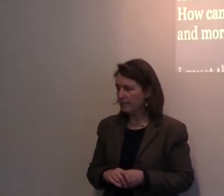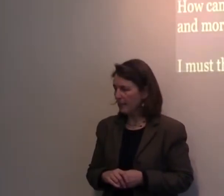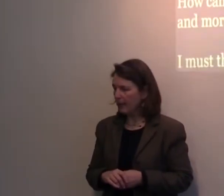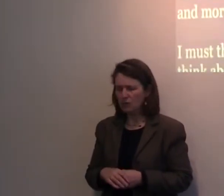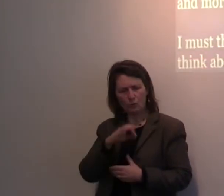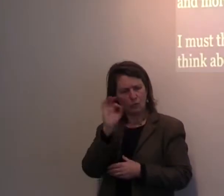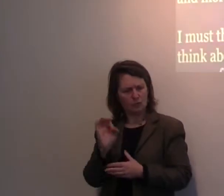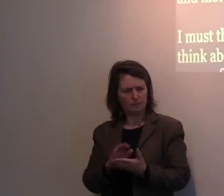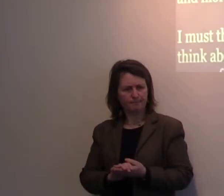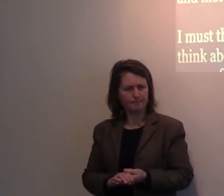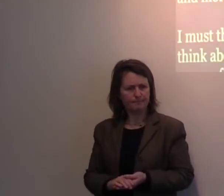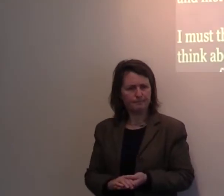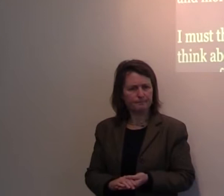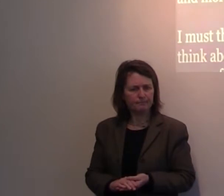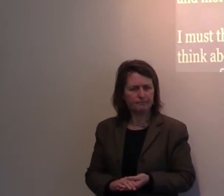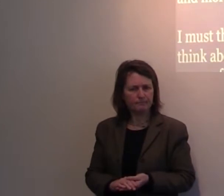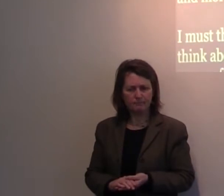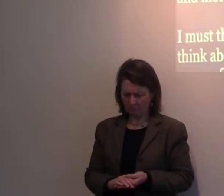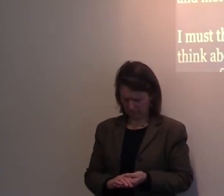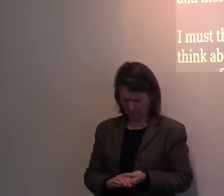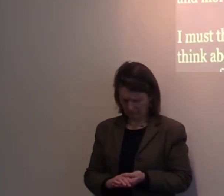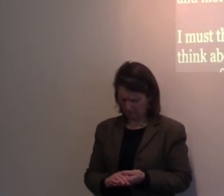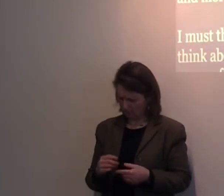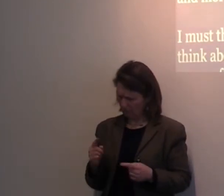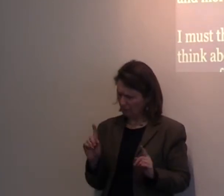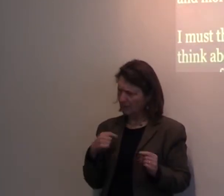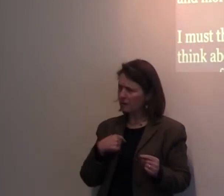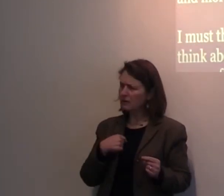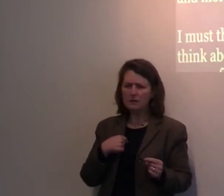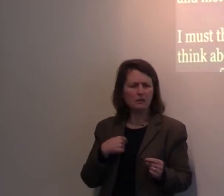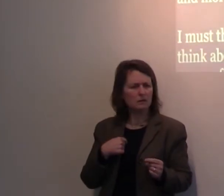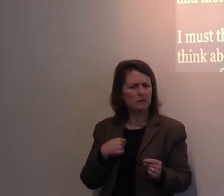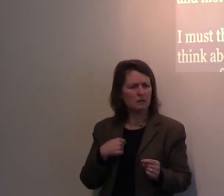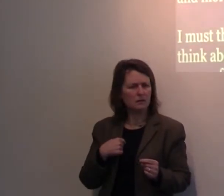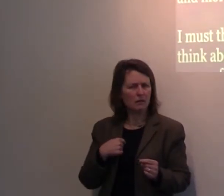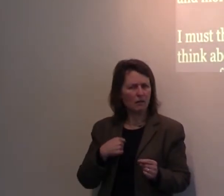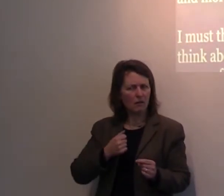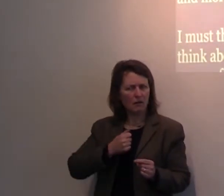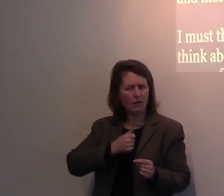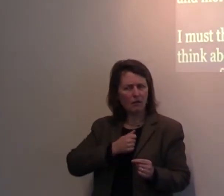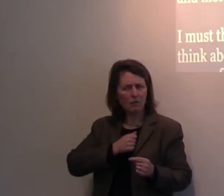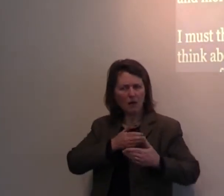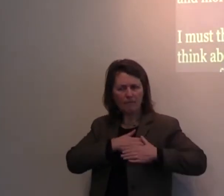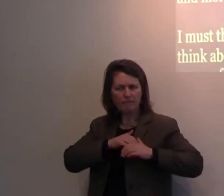Question. What about me? Is my love for the Lord Jesus always